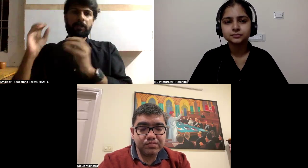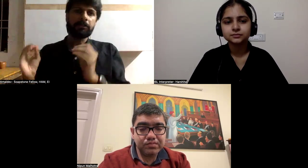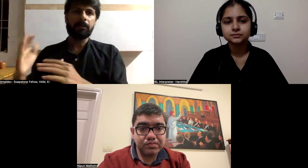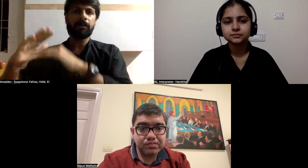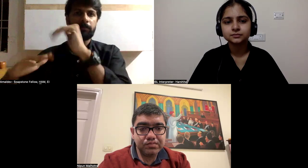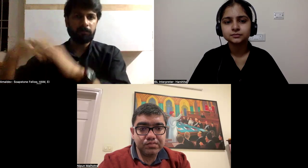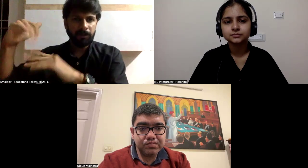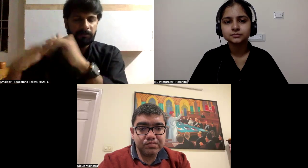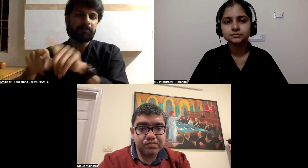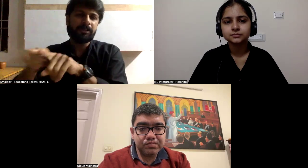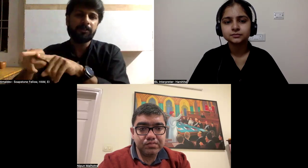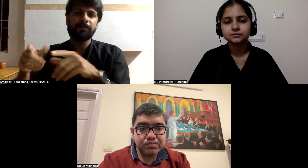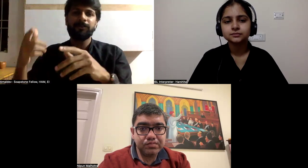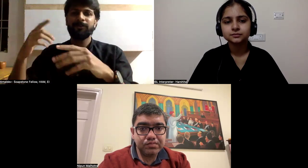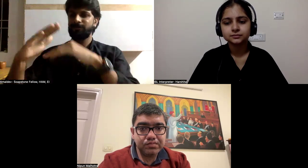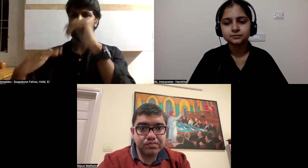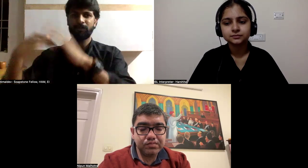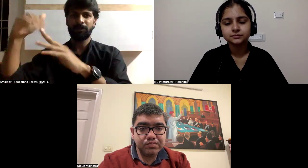so, could you